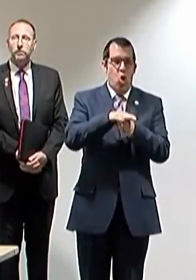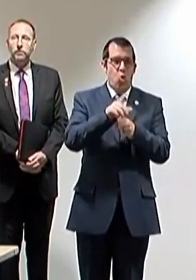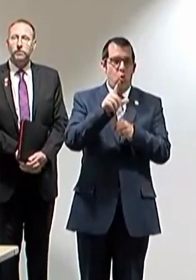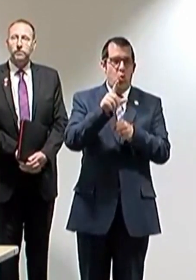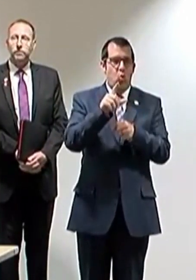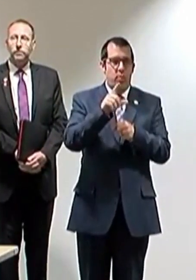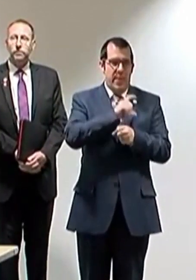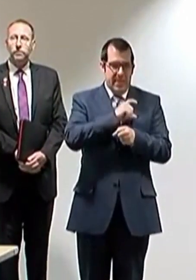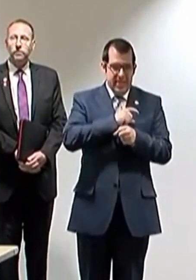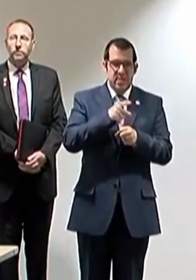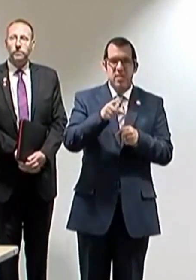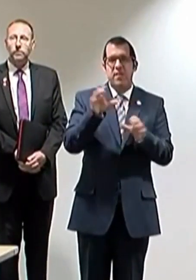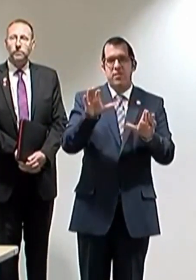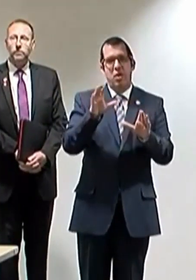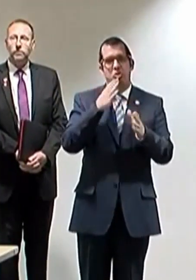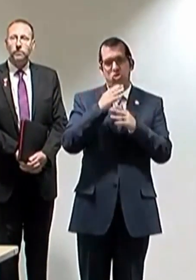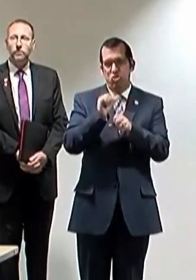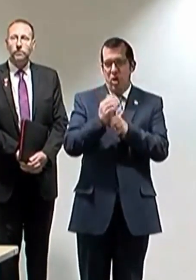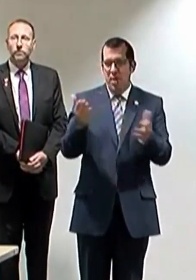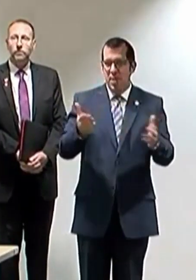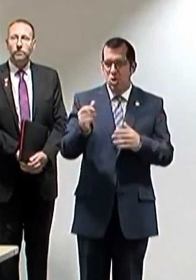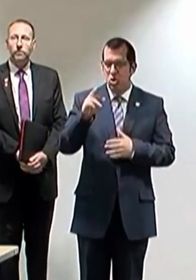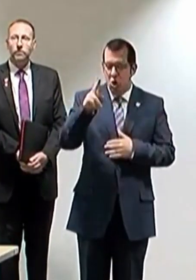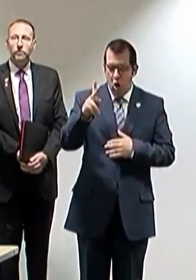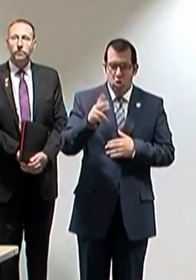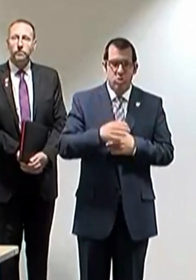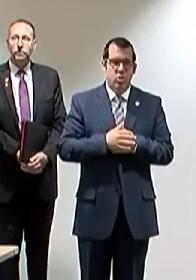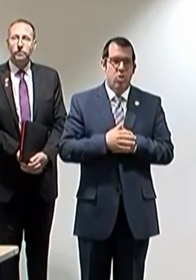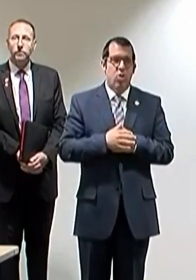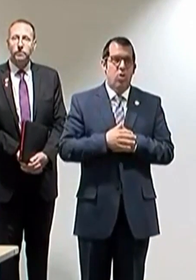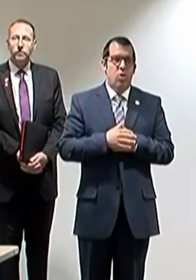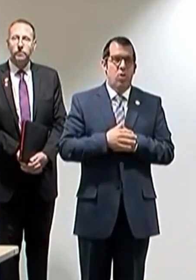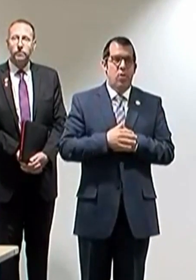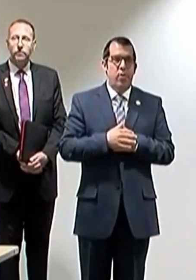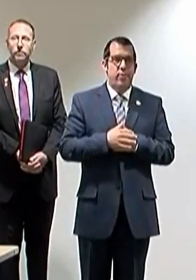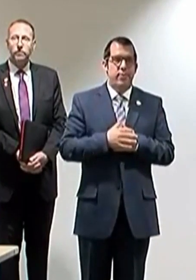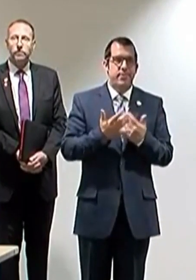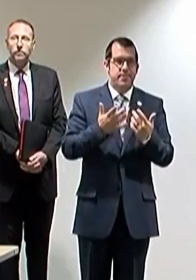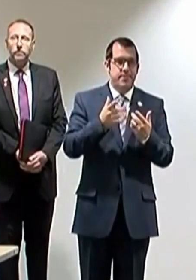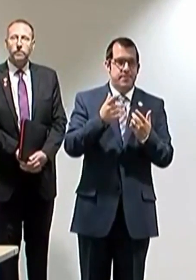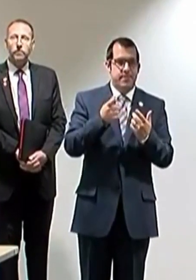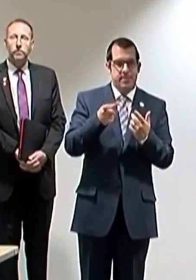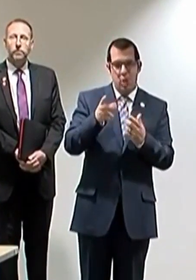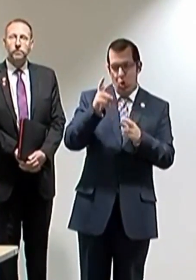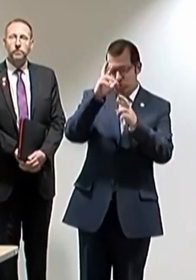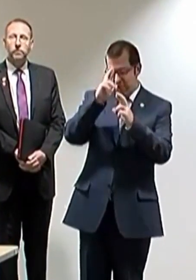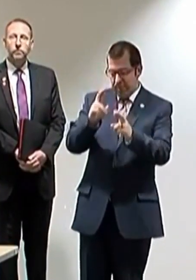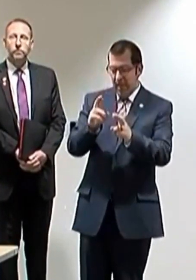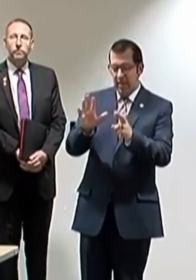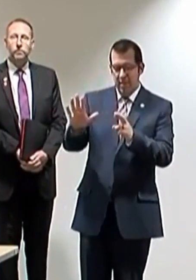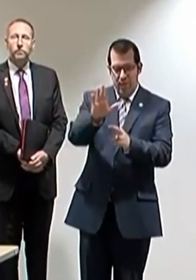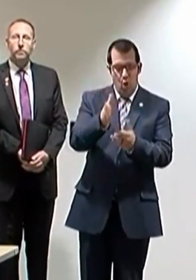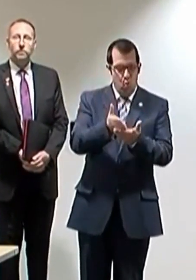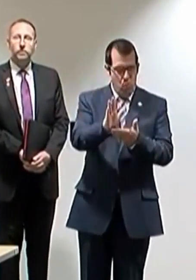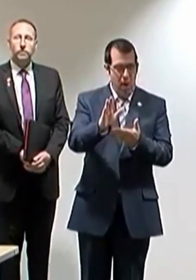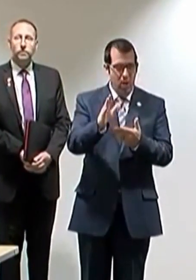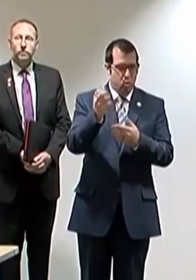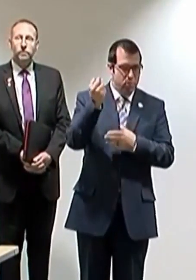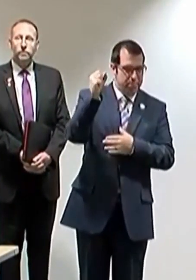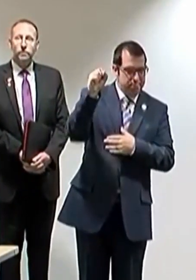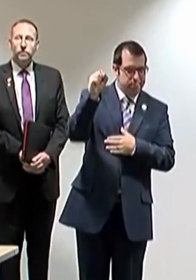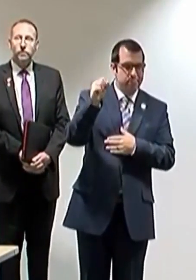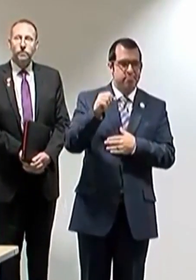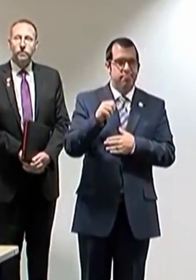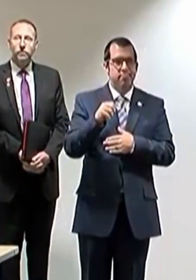good job in Arkansas in terms of respecting the right of protest, but at the same